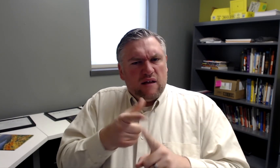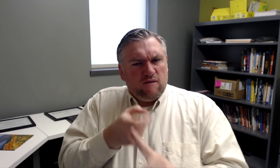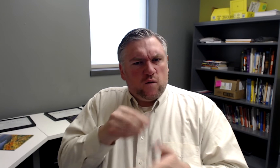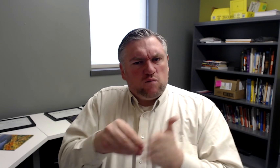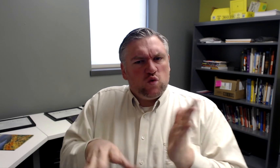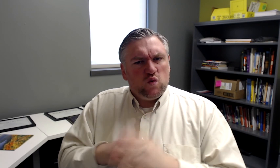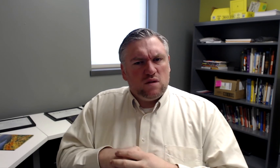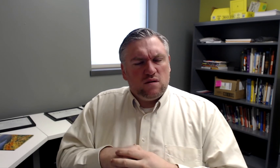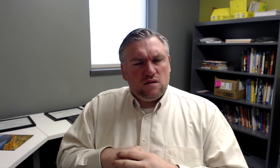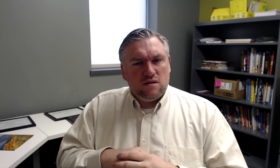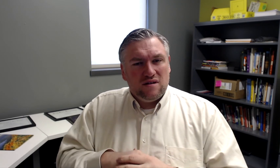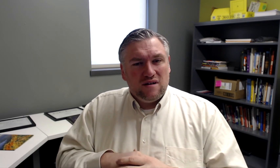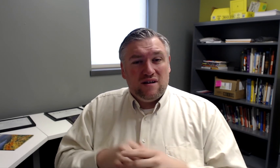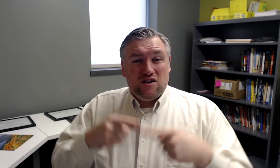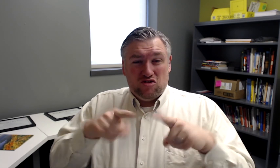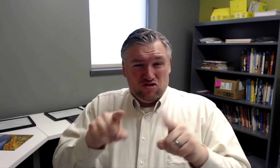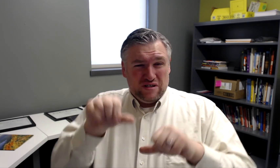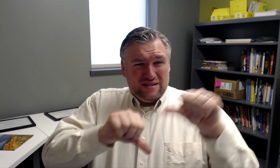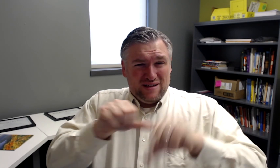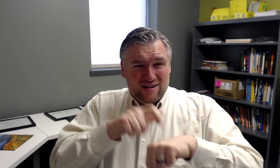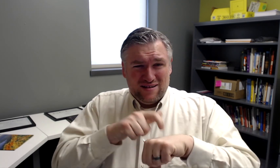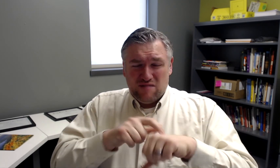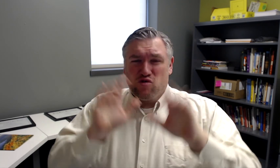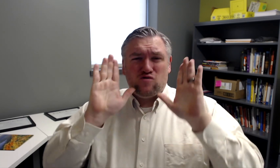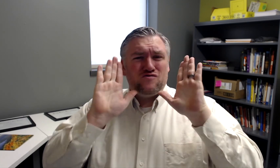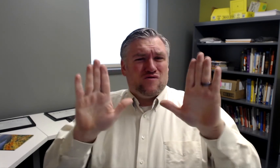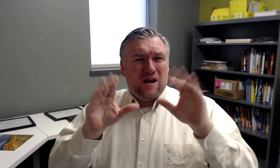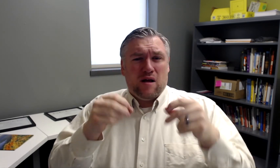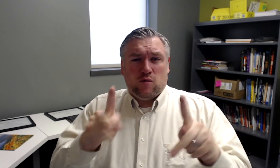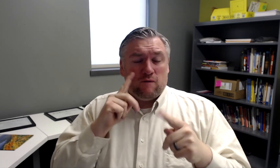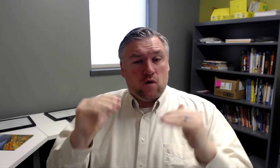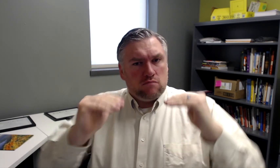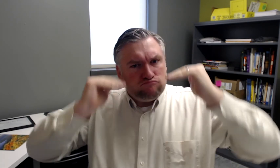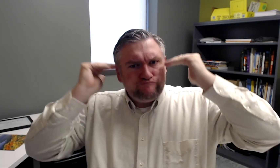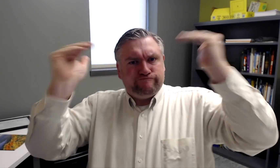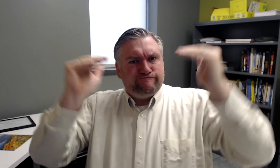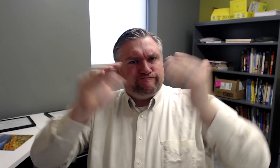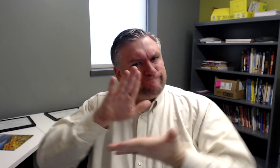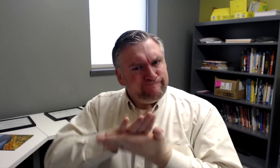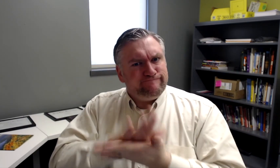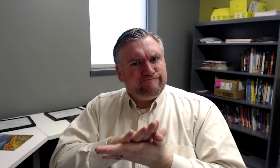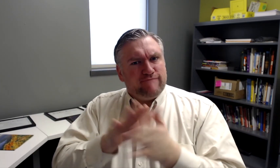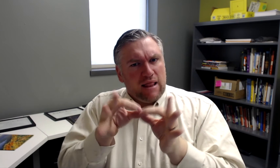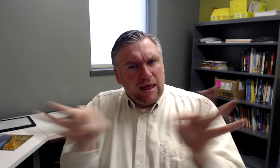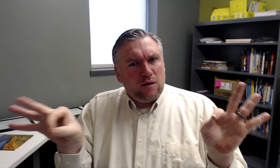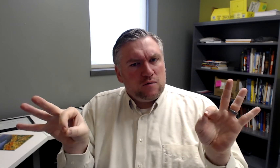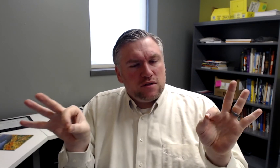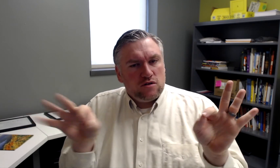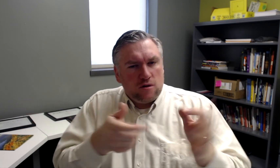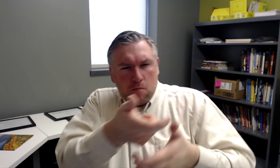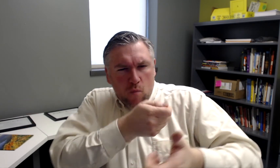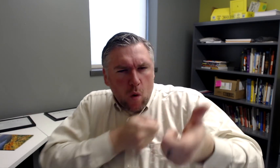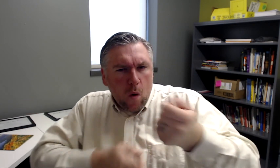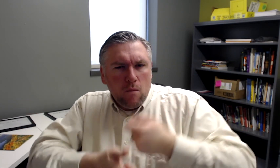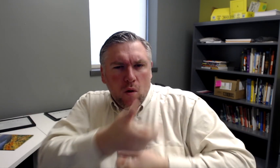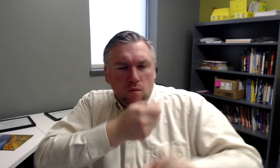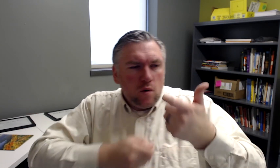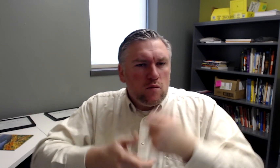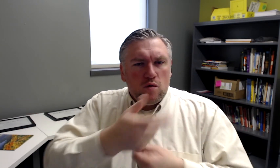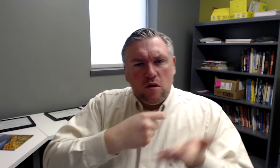And of course, we want to pull ASL out from the student. Science time is a beautiful opportunity for advanced academic language and be able